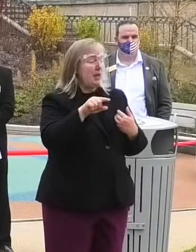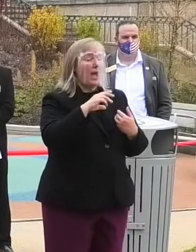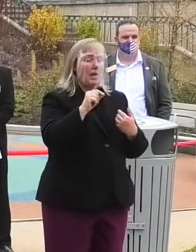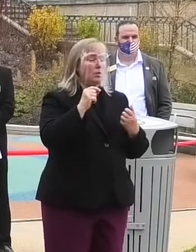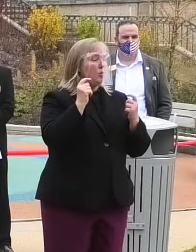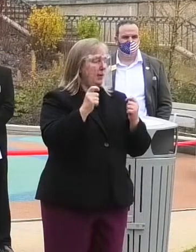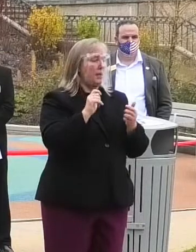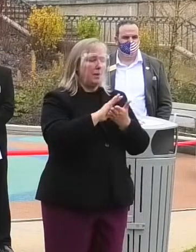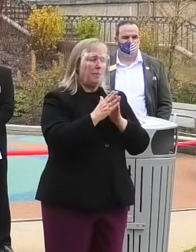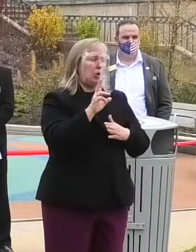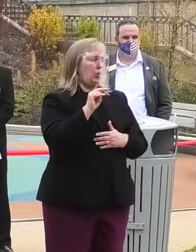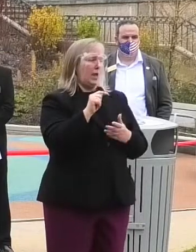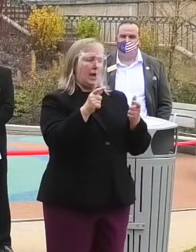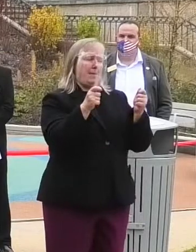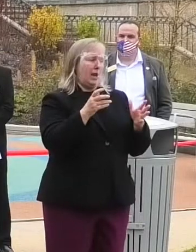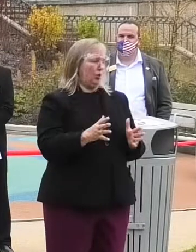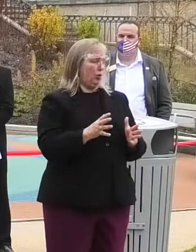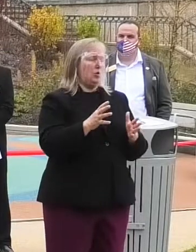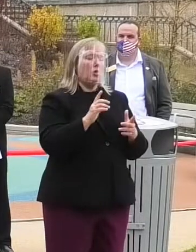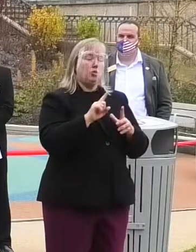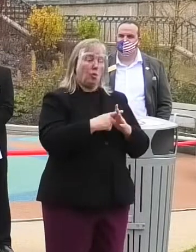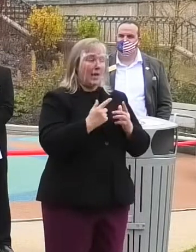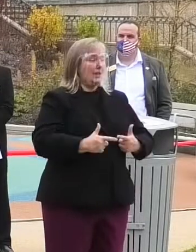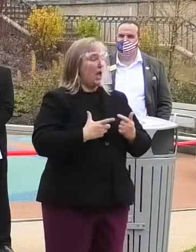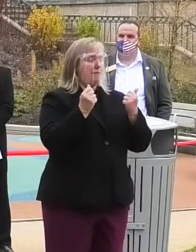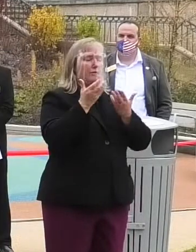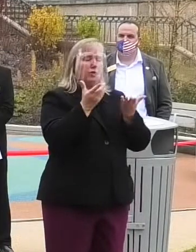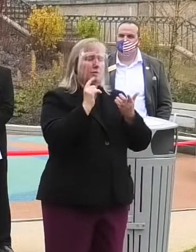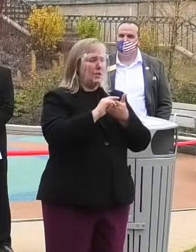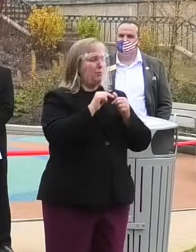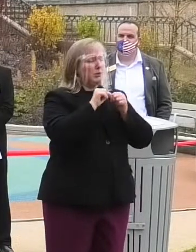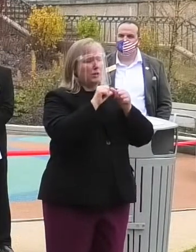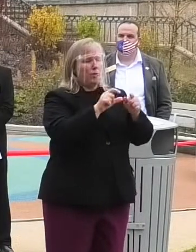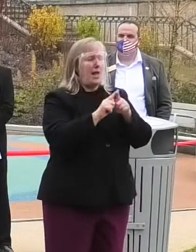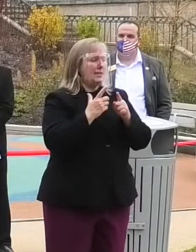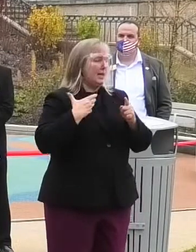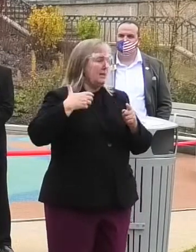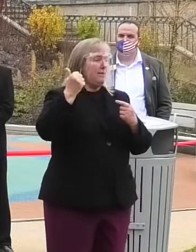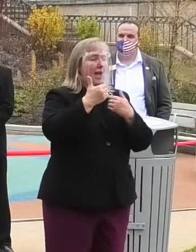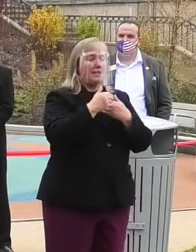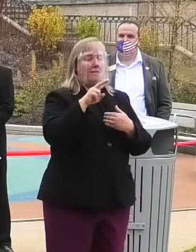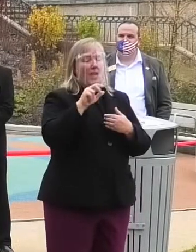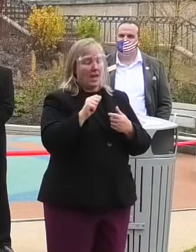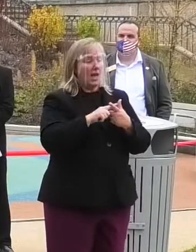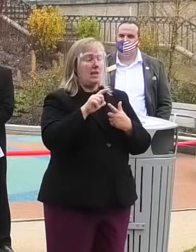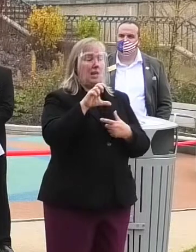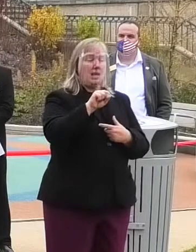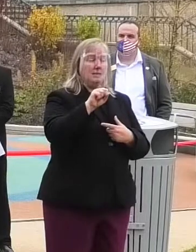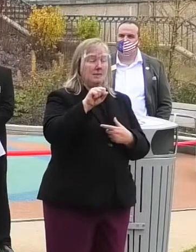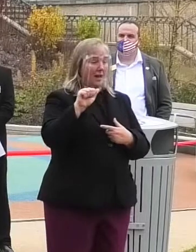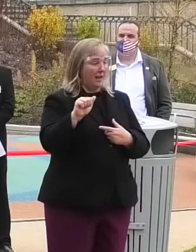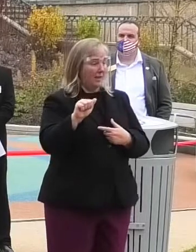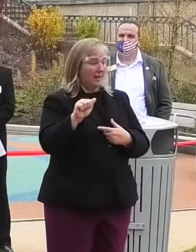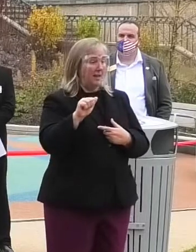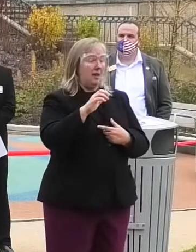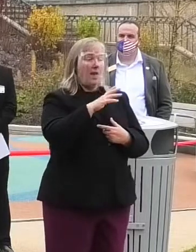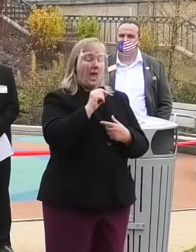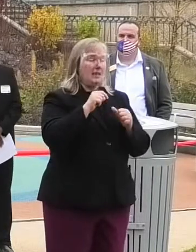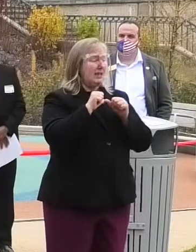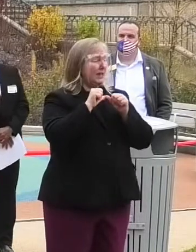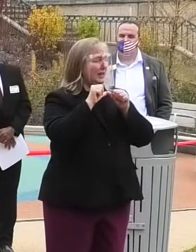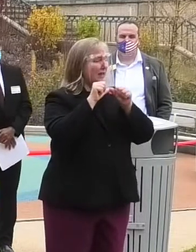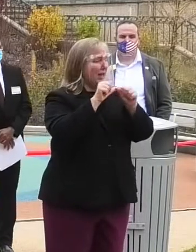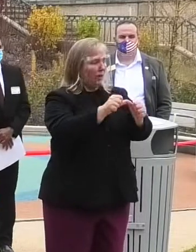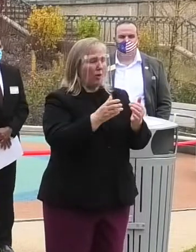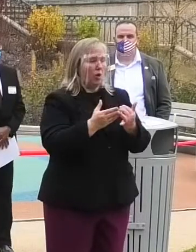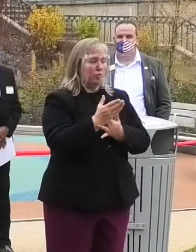unit commander, starting a life of service that would continue as an executive at the VA and the Social Security Administration, and continuing